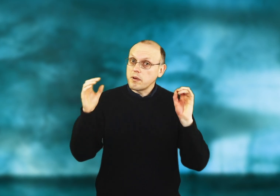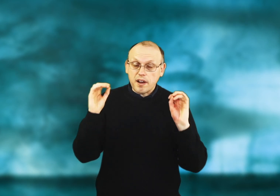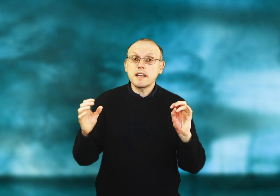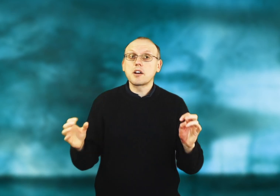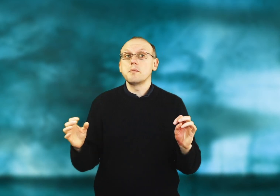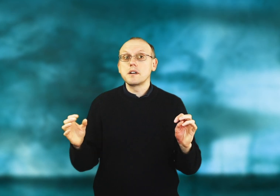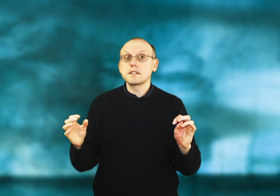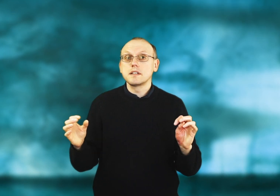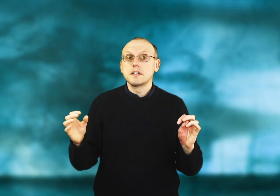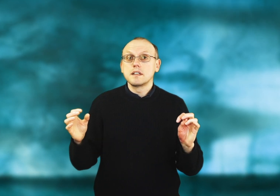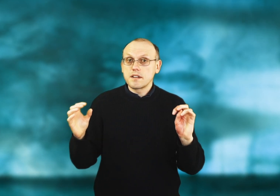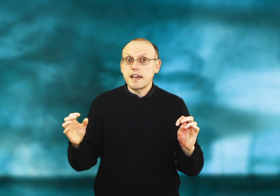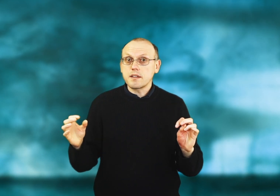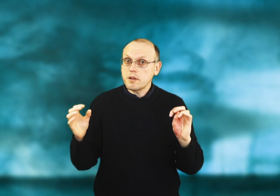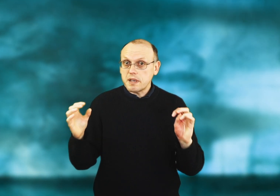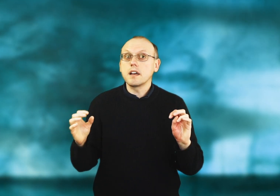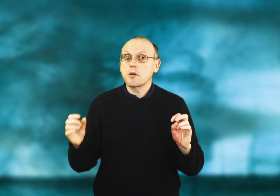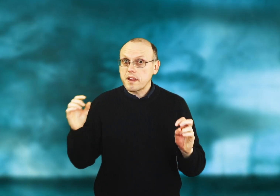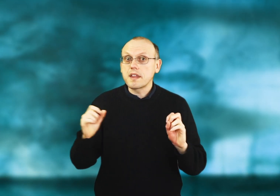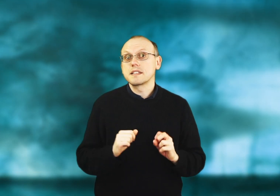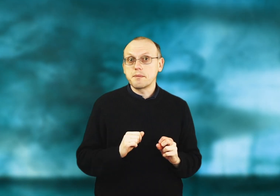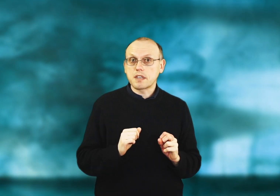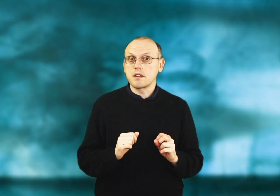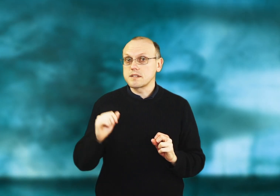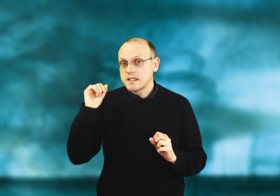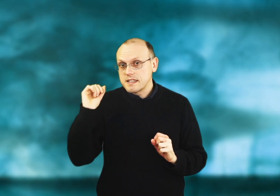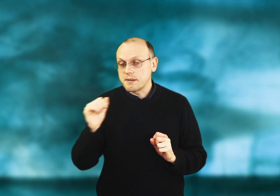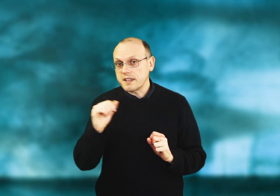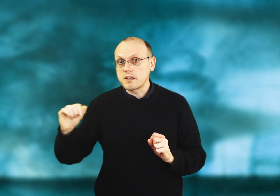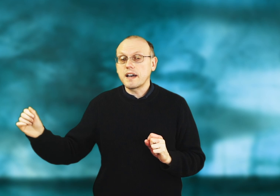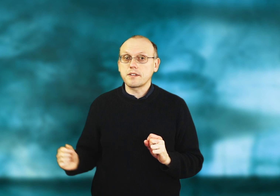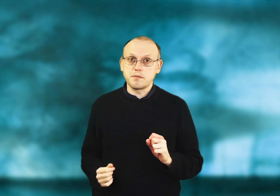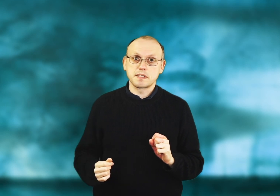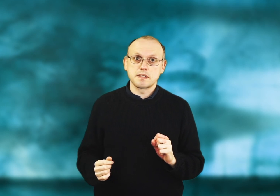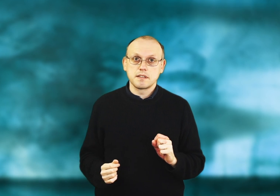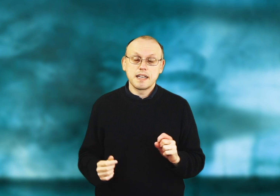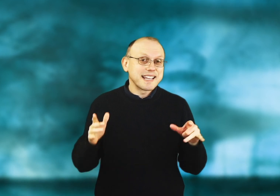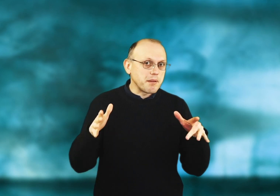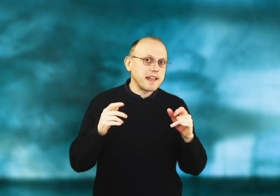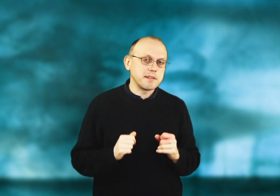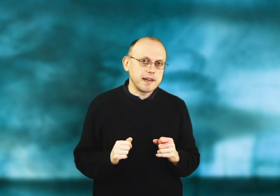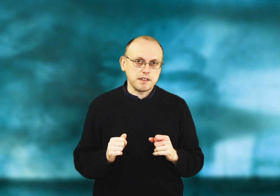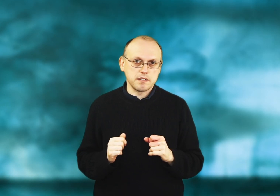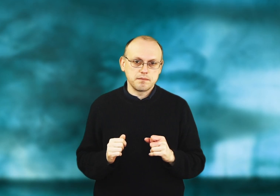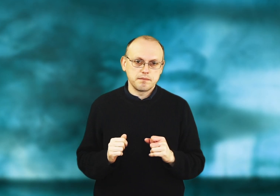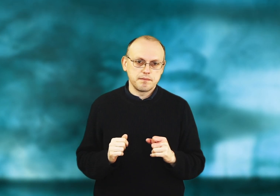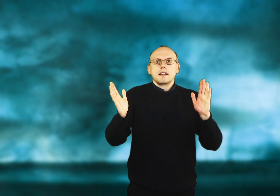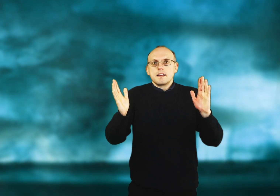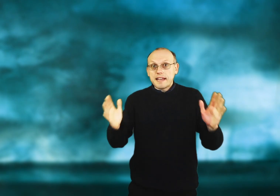only commas, then would it be clearer with semicolons separating your items? Keep that in mind. Now,